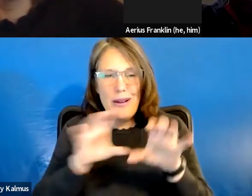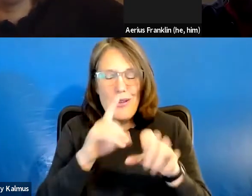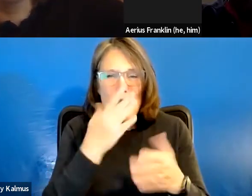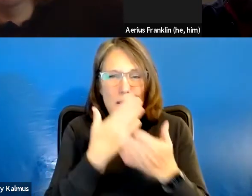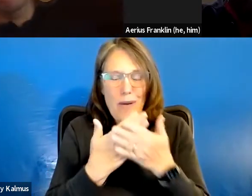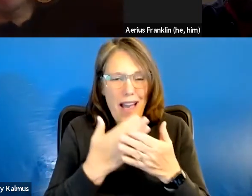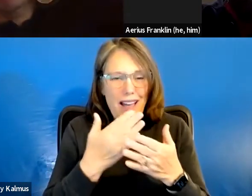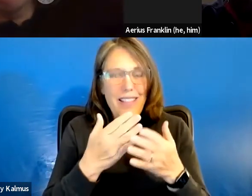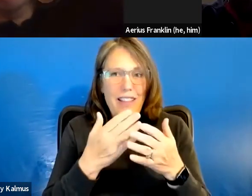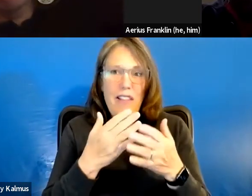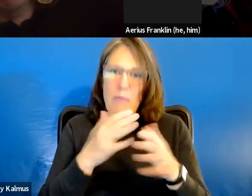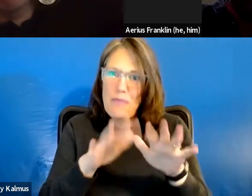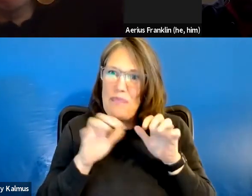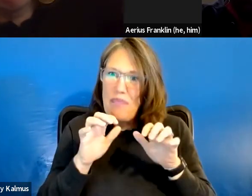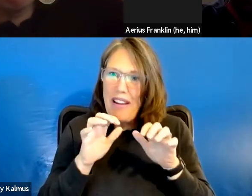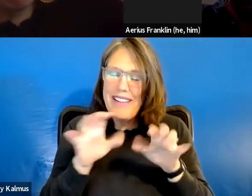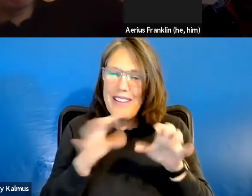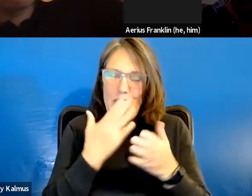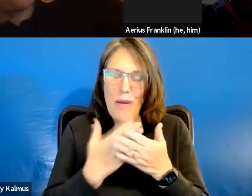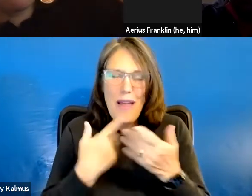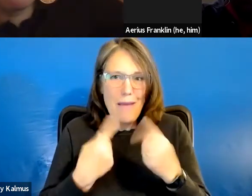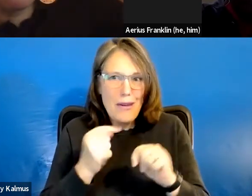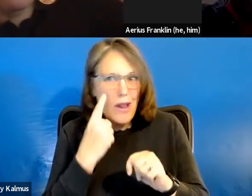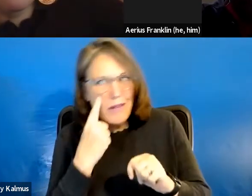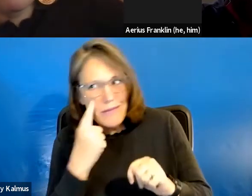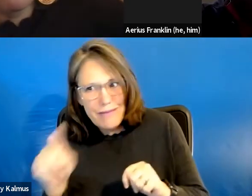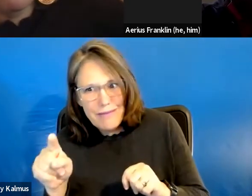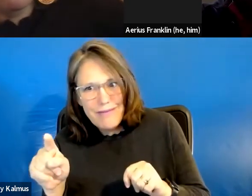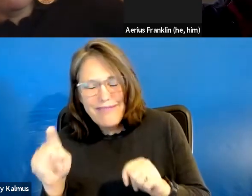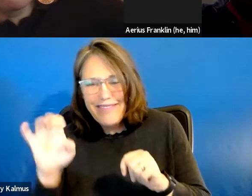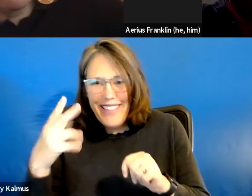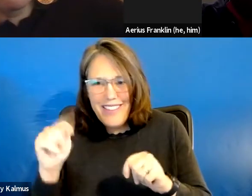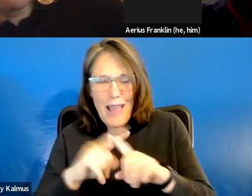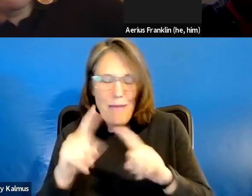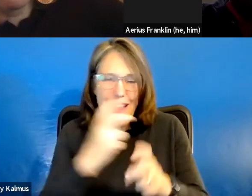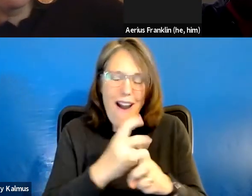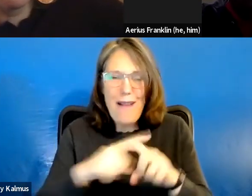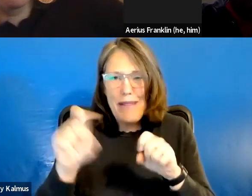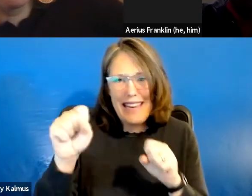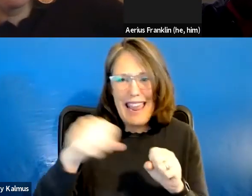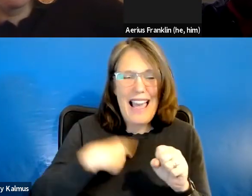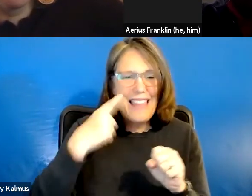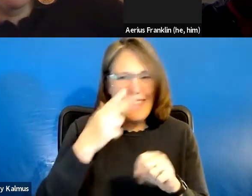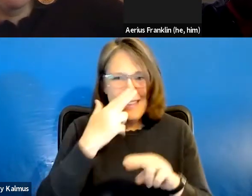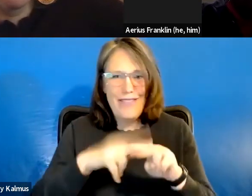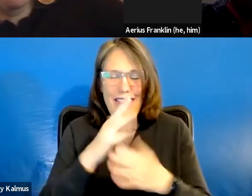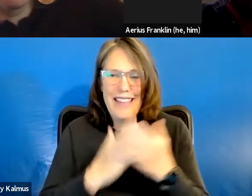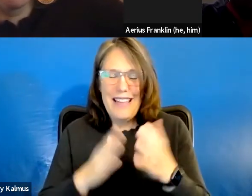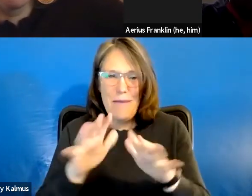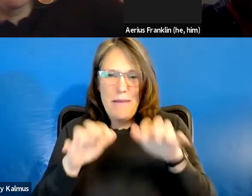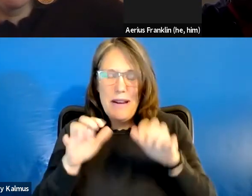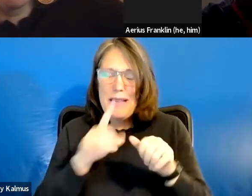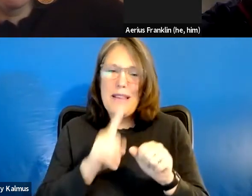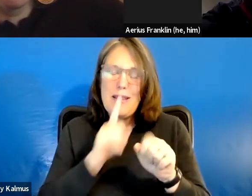to these questions too. I've been trying to keep an eye on the chat, but it's been hard. But yeah, I think it's fun that some of the participants are